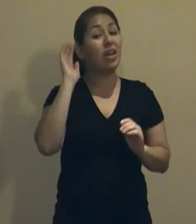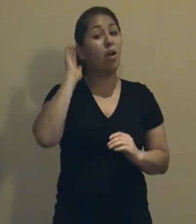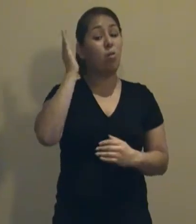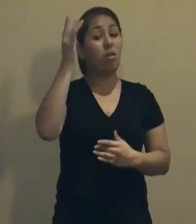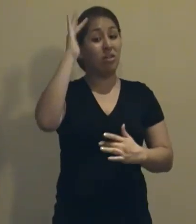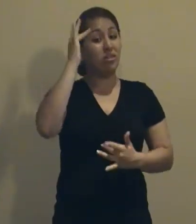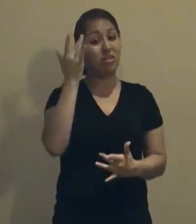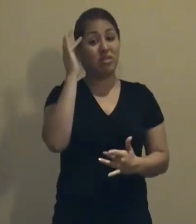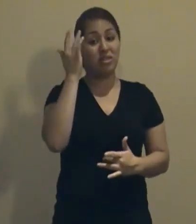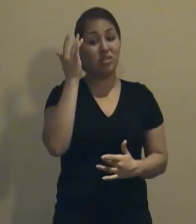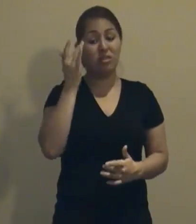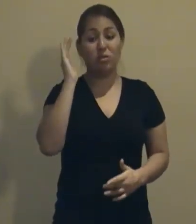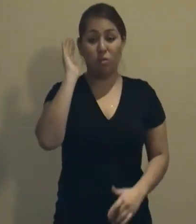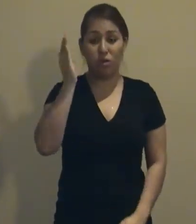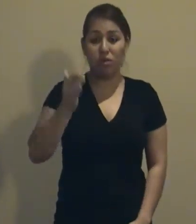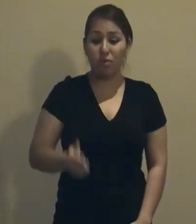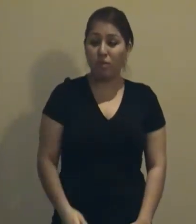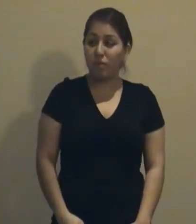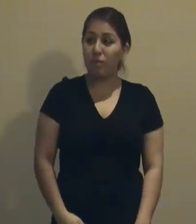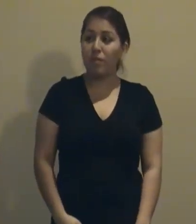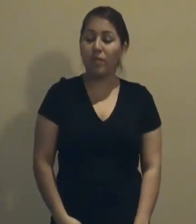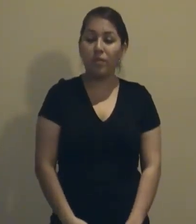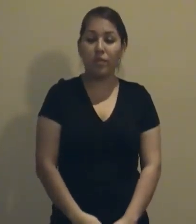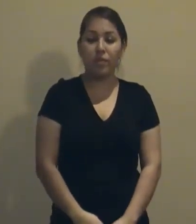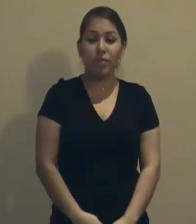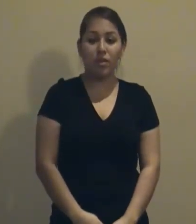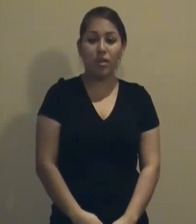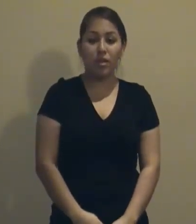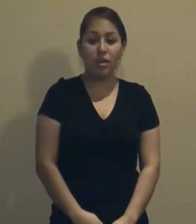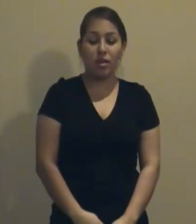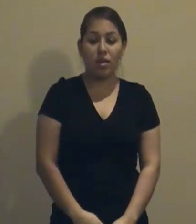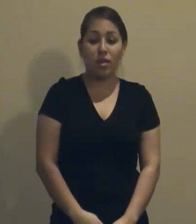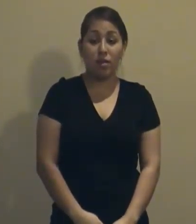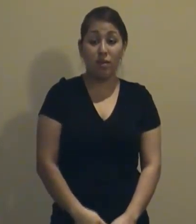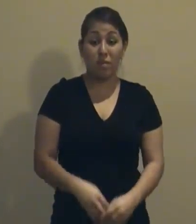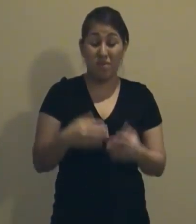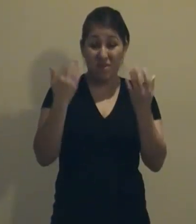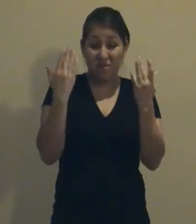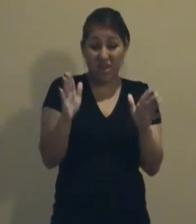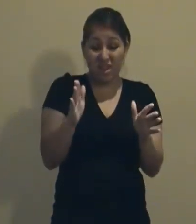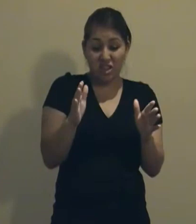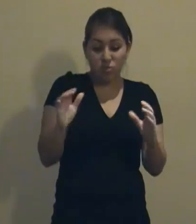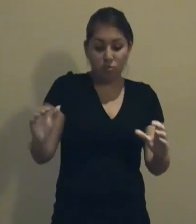When the chicken is thoroughly cooked, you take it out of the pan and put it onto a plate.